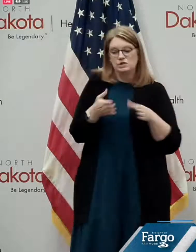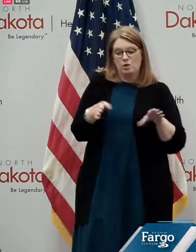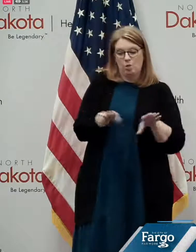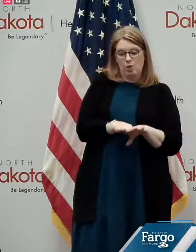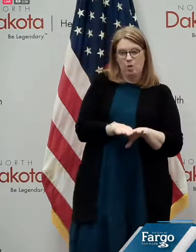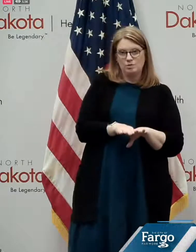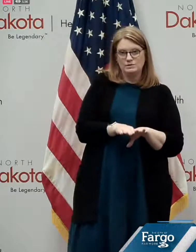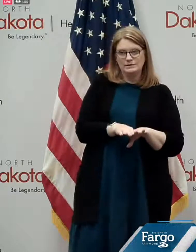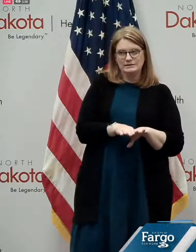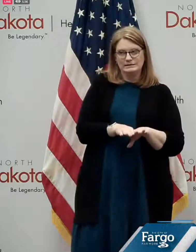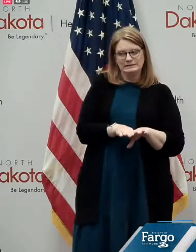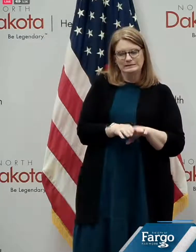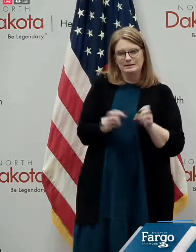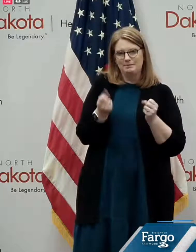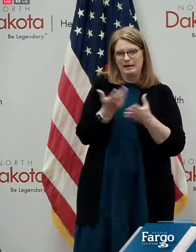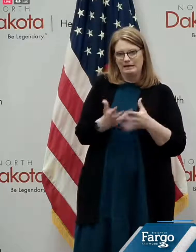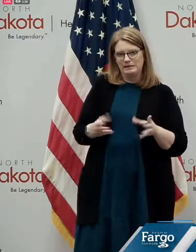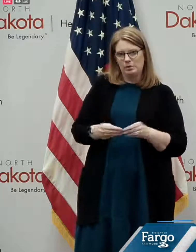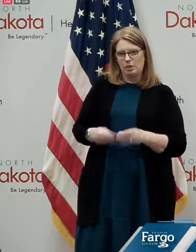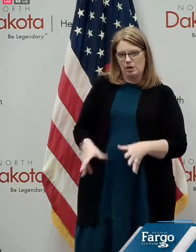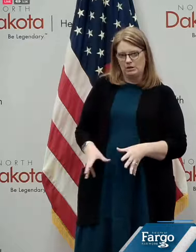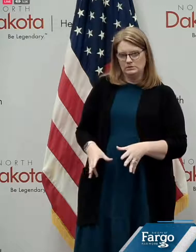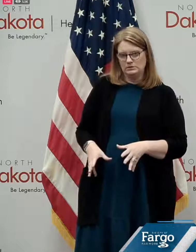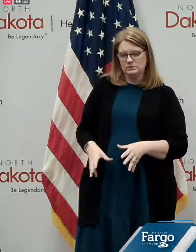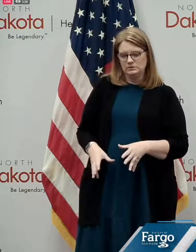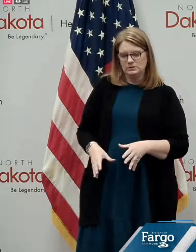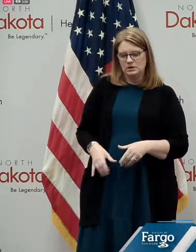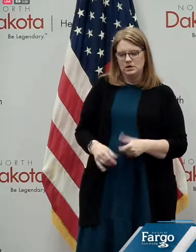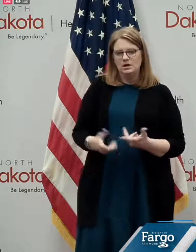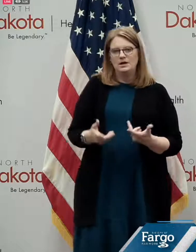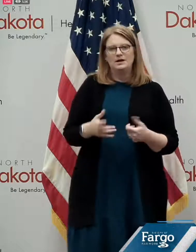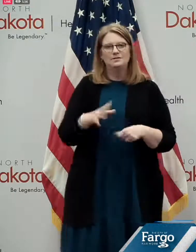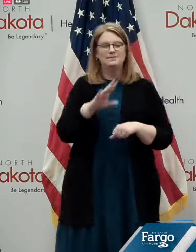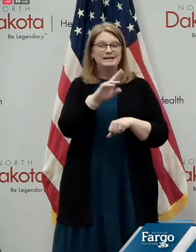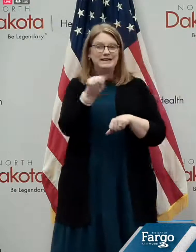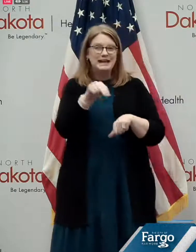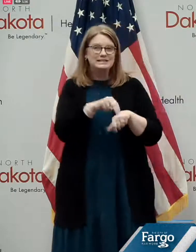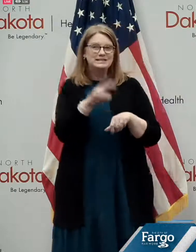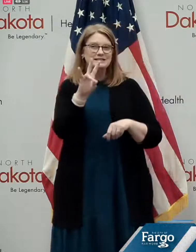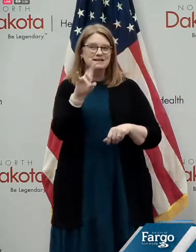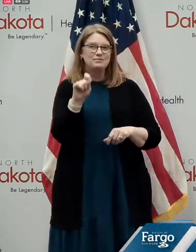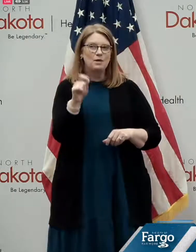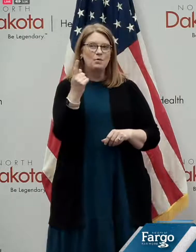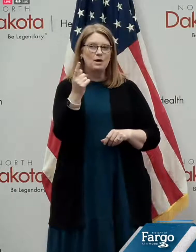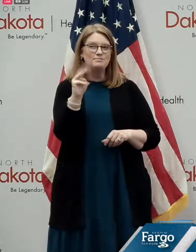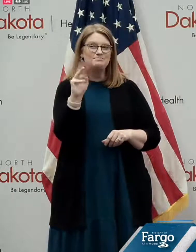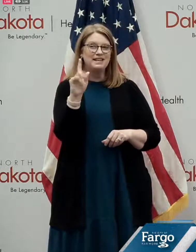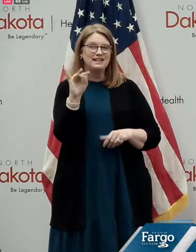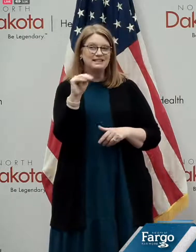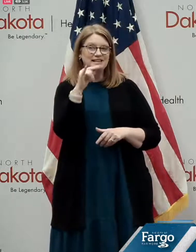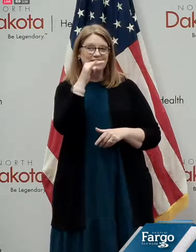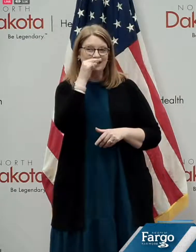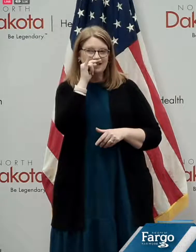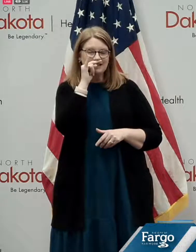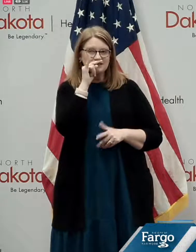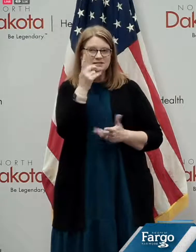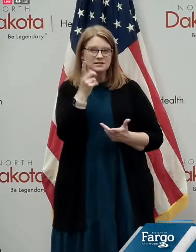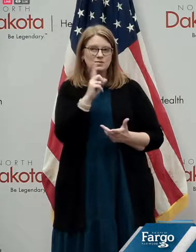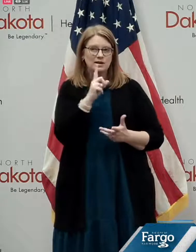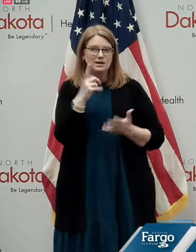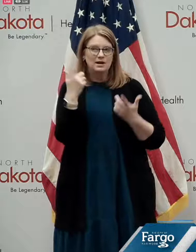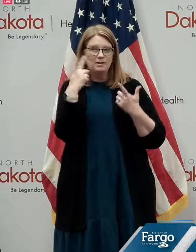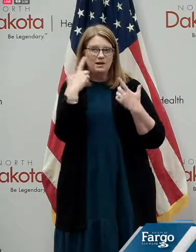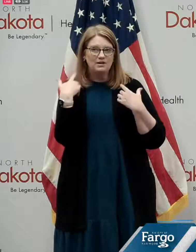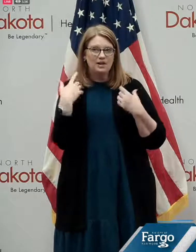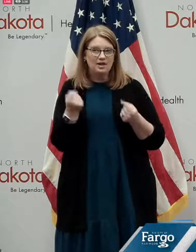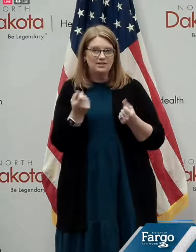that are lost for children, not just on the educational front. I mean, nationally, 7.1 million kids in our nation get their mental health services